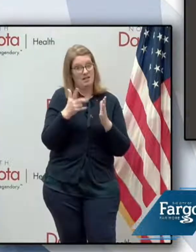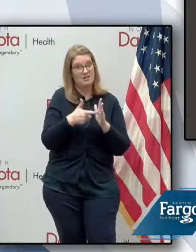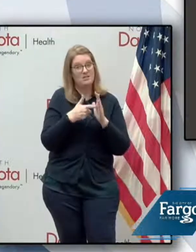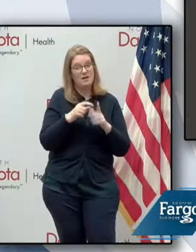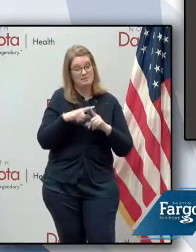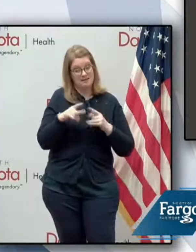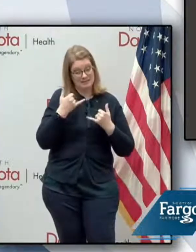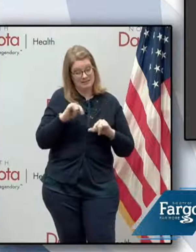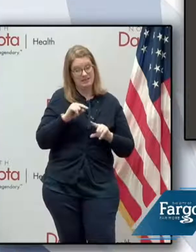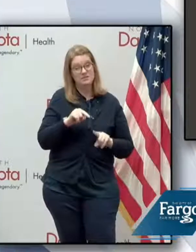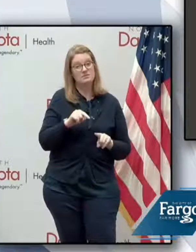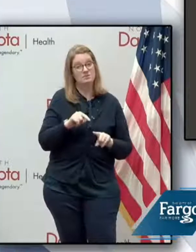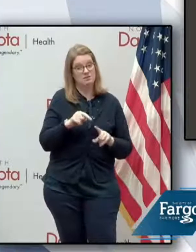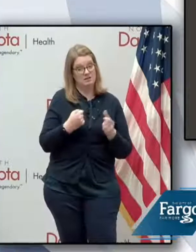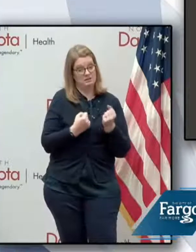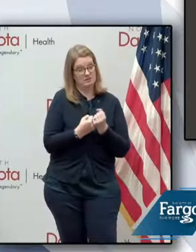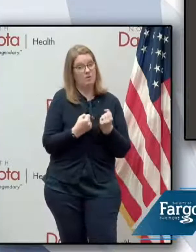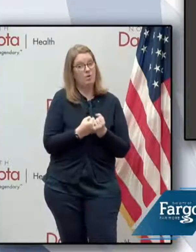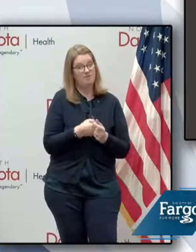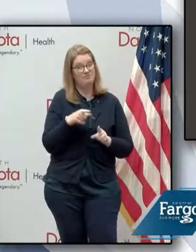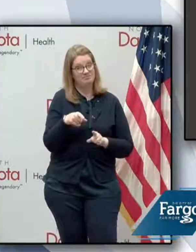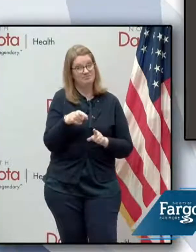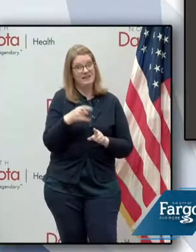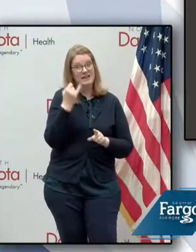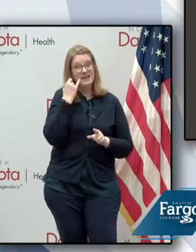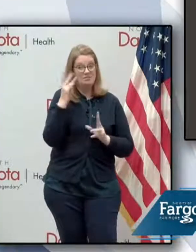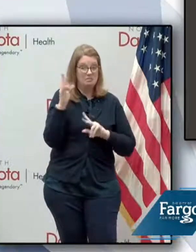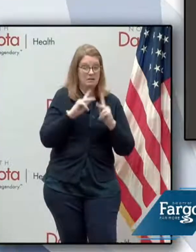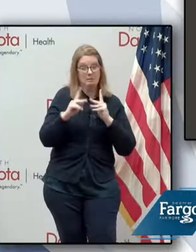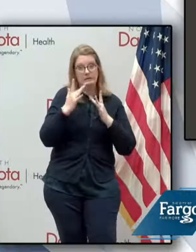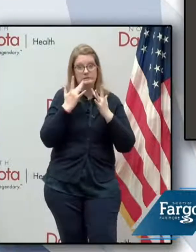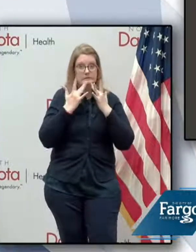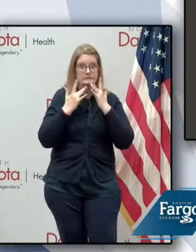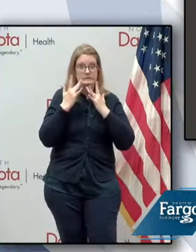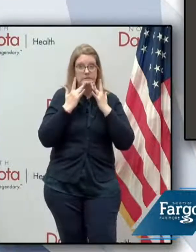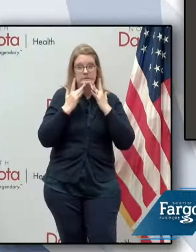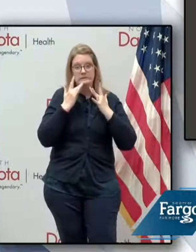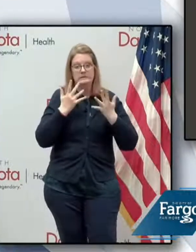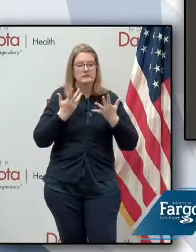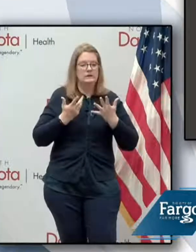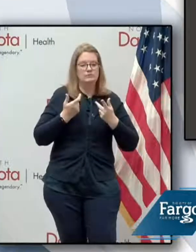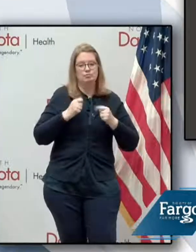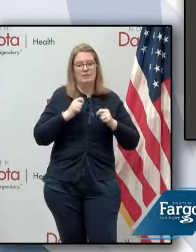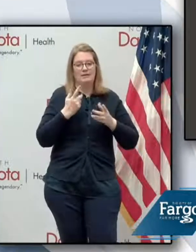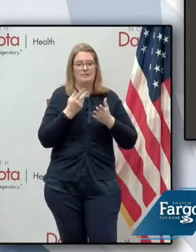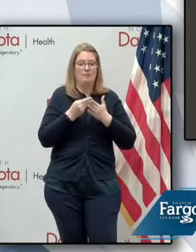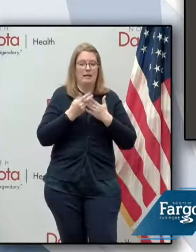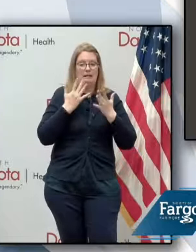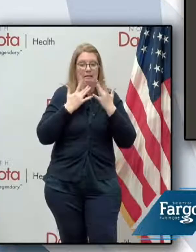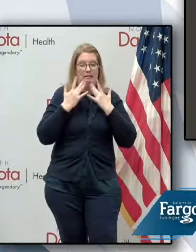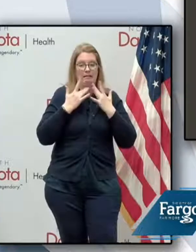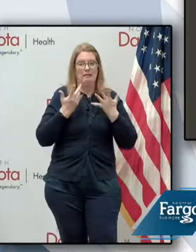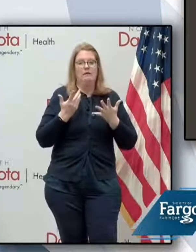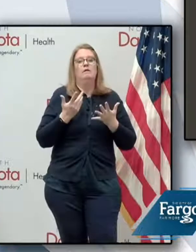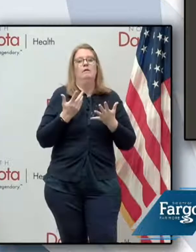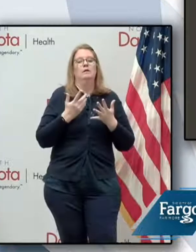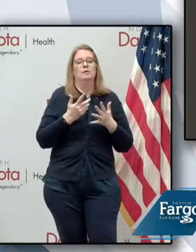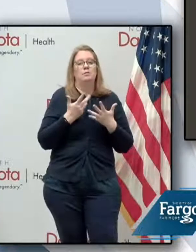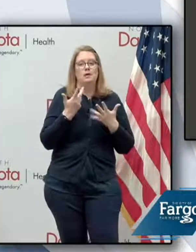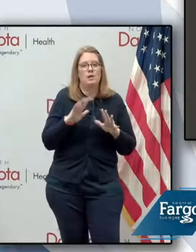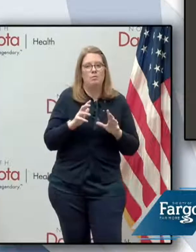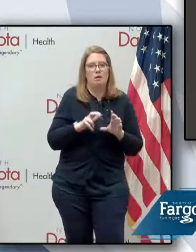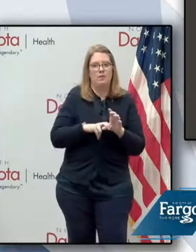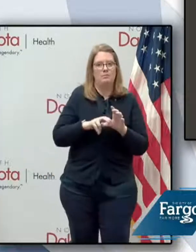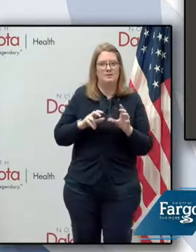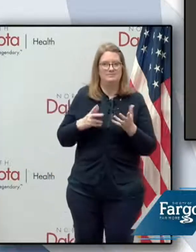are continuing to support that for people that may be falling out of the bottom of keeping people housed, as opposed to the more